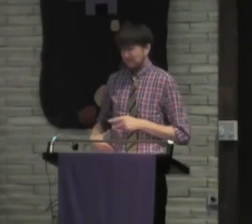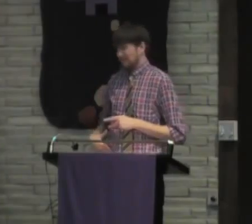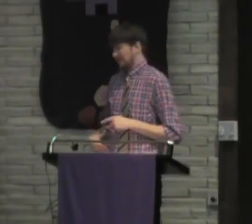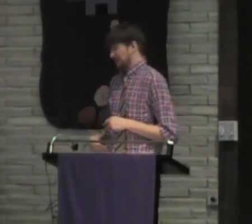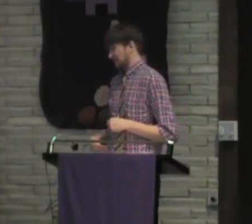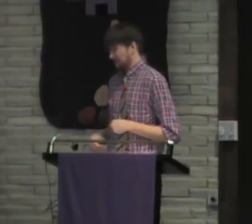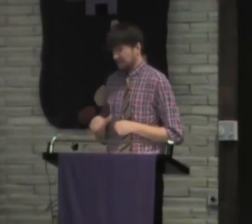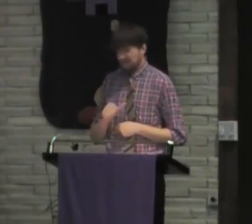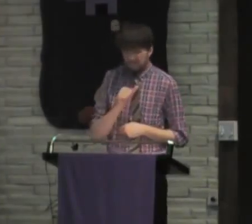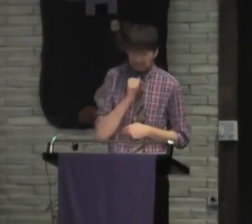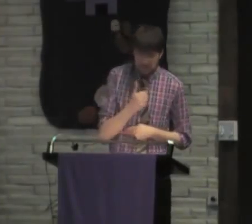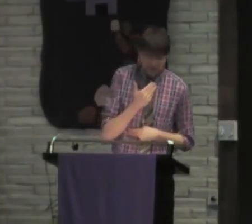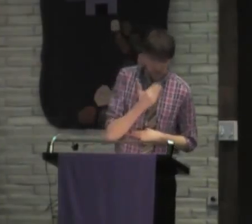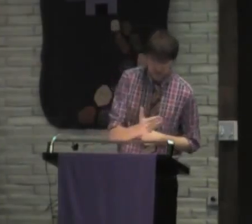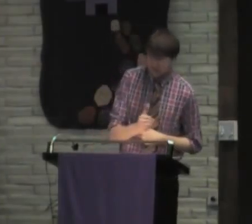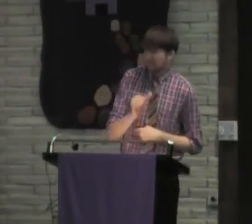When we don't take care of ourselves,